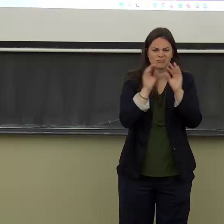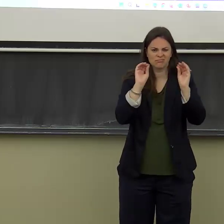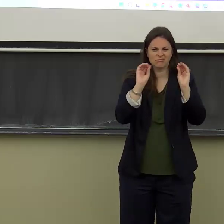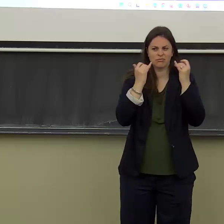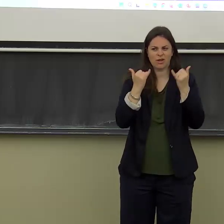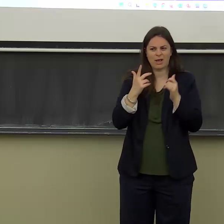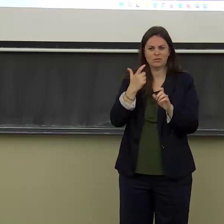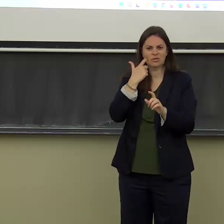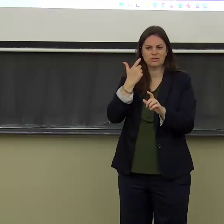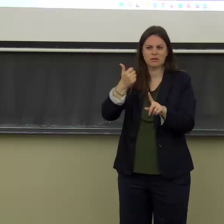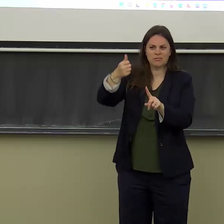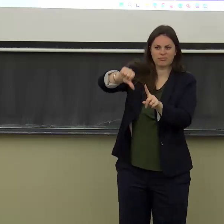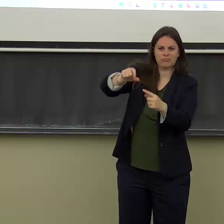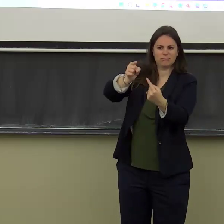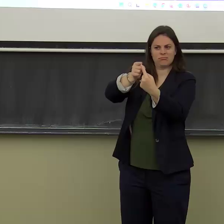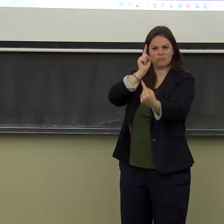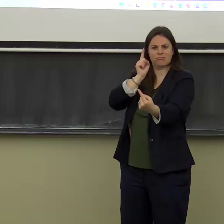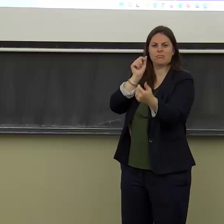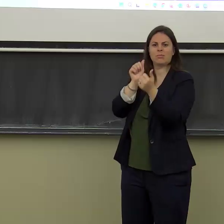So I think there's a point to intervene, but